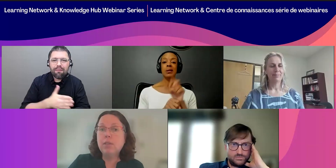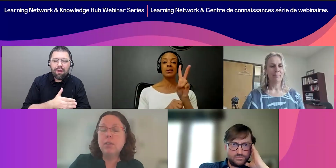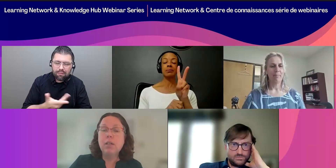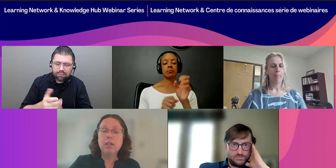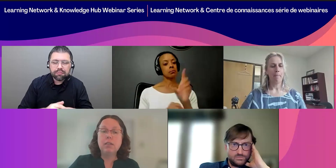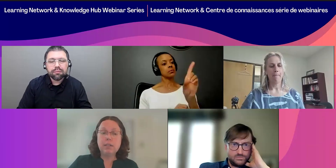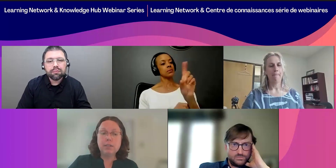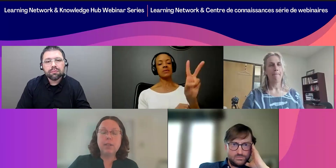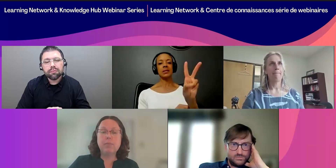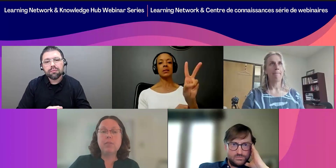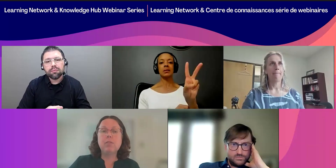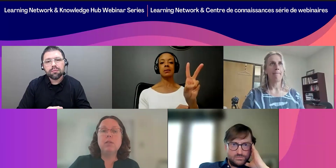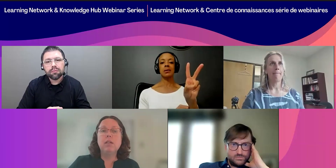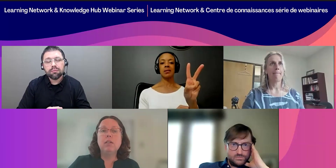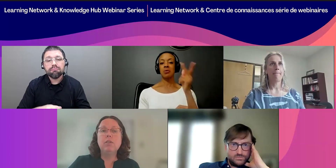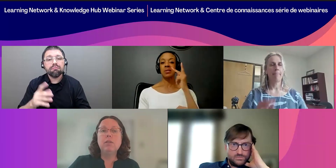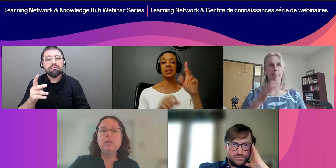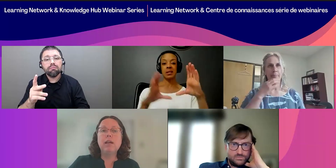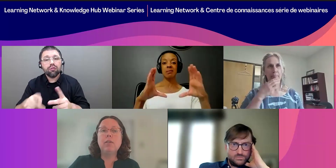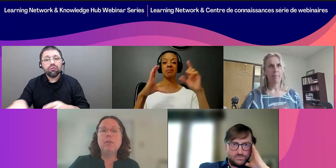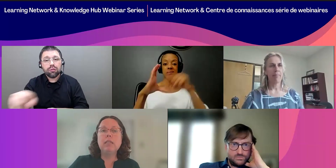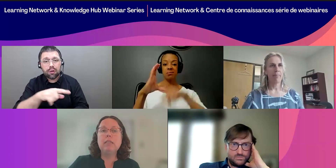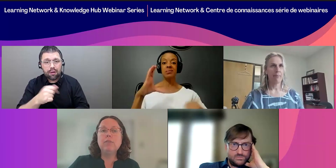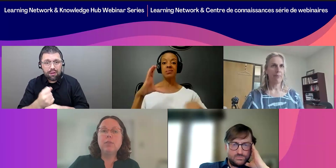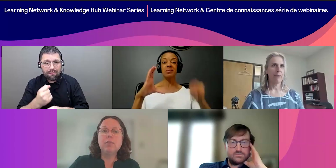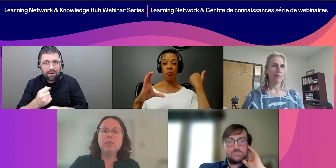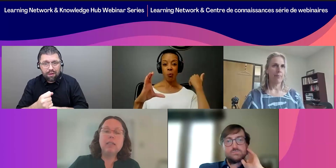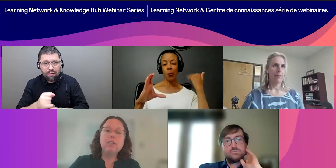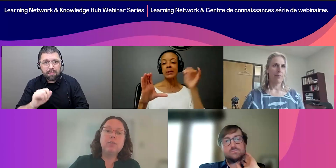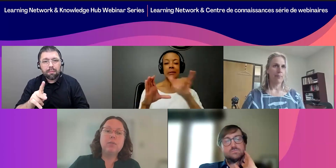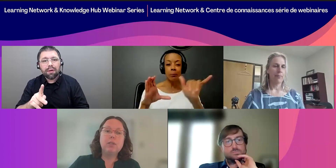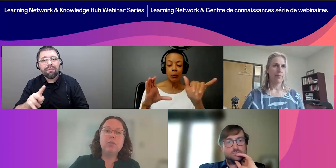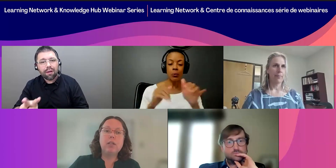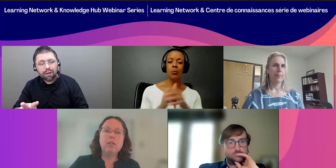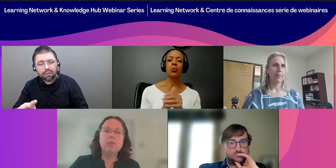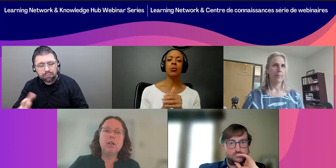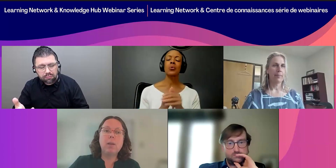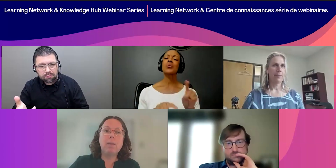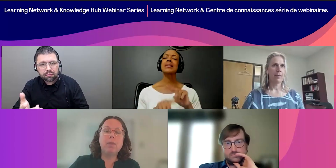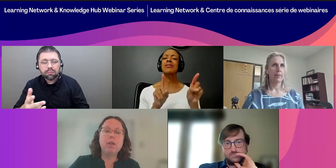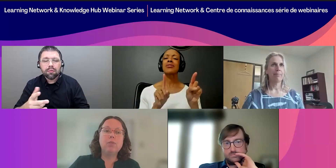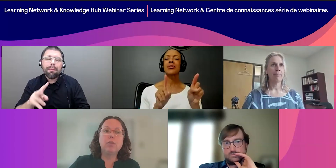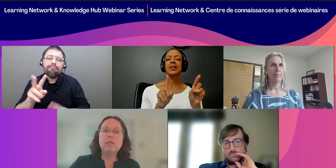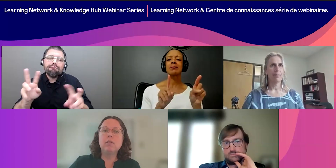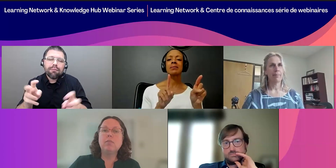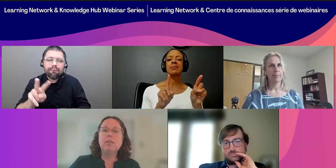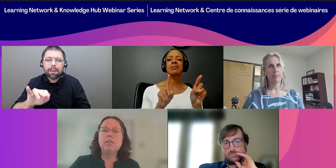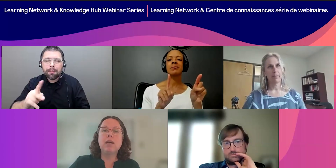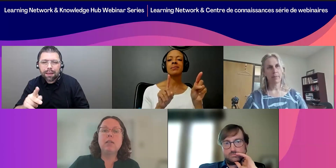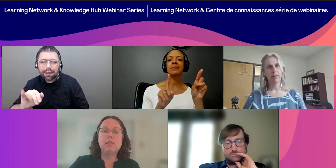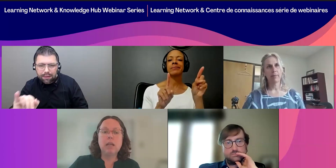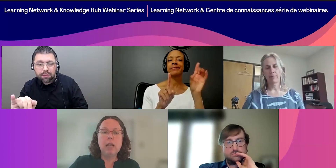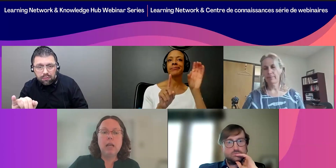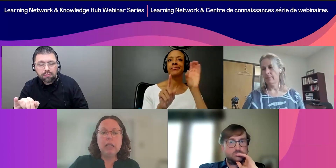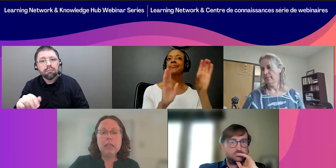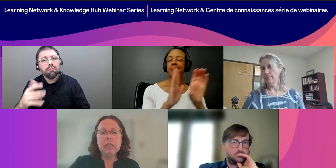or a similar diagram. So there was a slightly different one developed, focused on